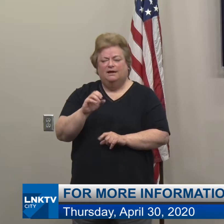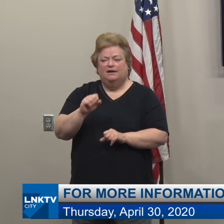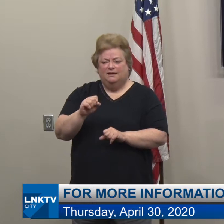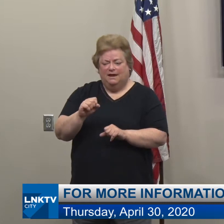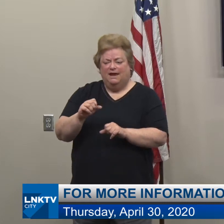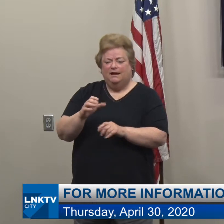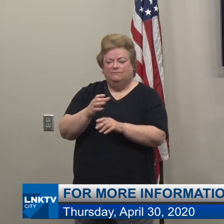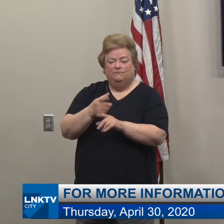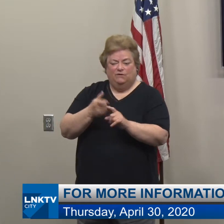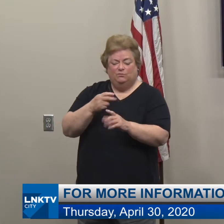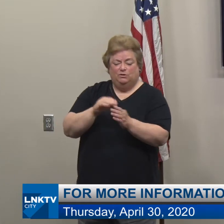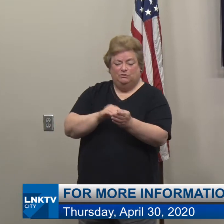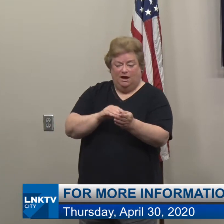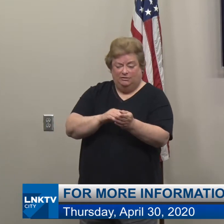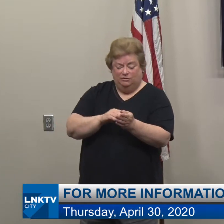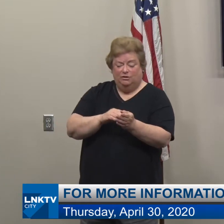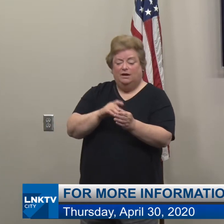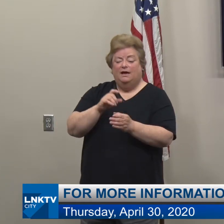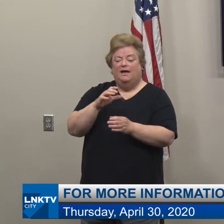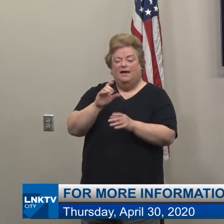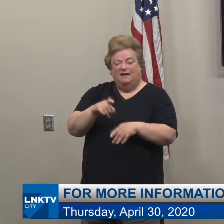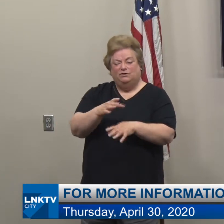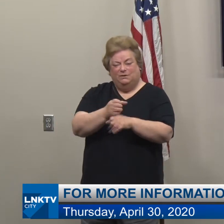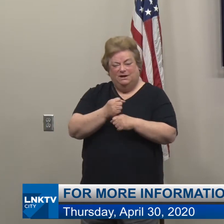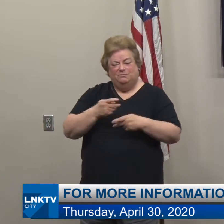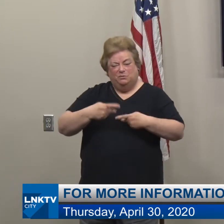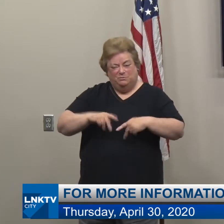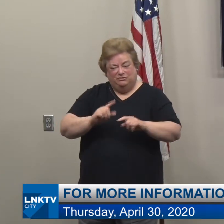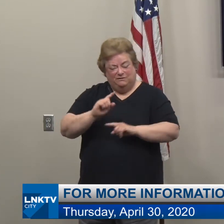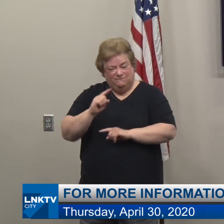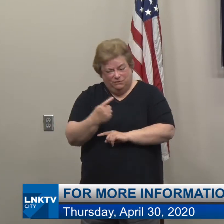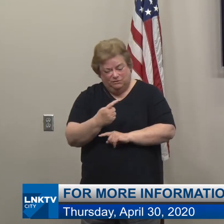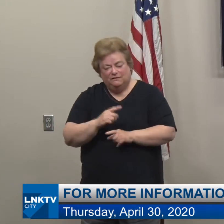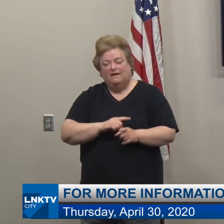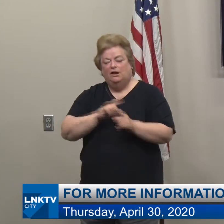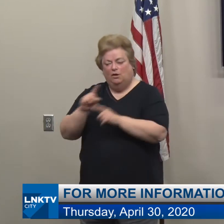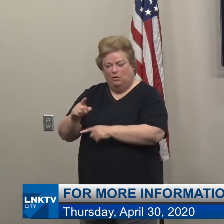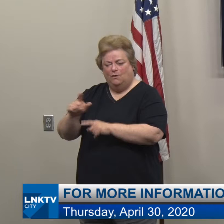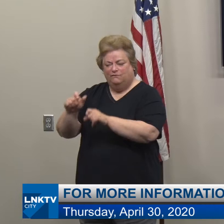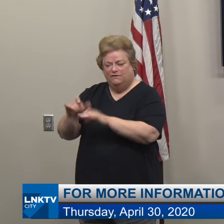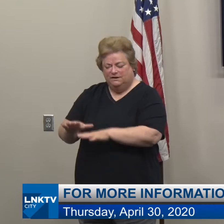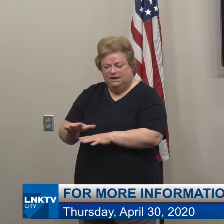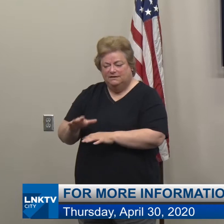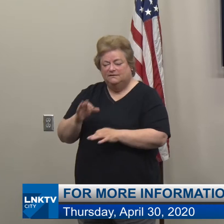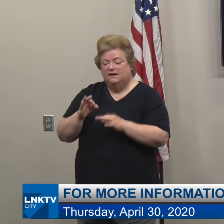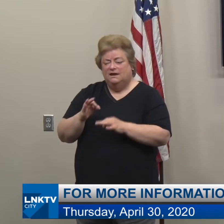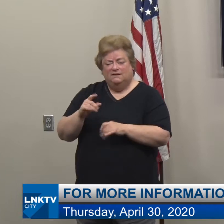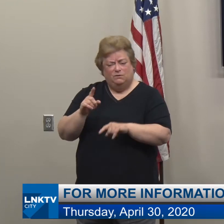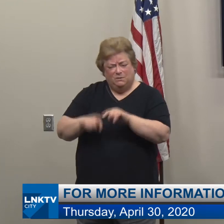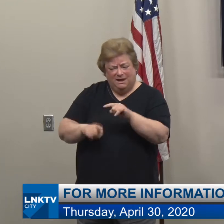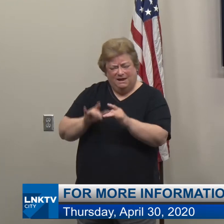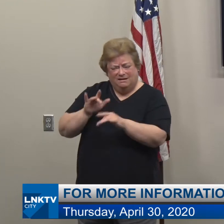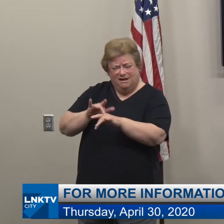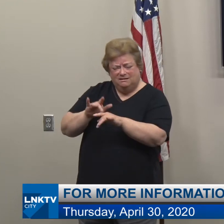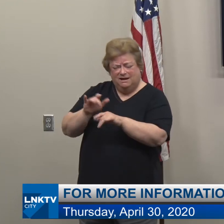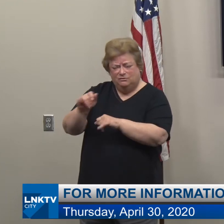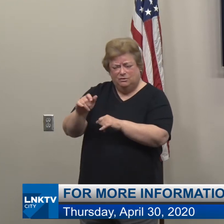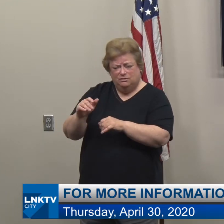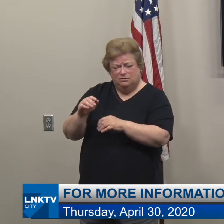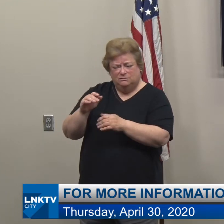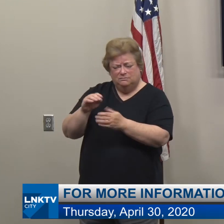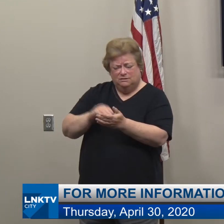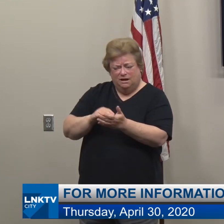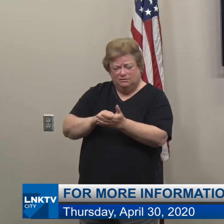testing sites. If you don't have a primary care doctor, you can contact our health department here in Lincoln and Lancaster County,